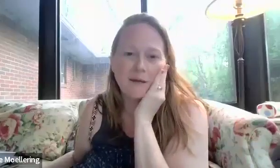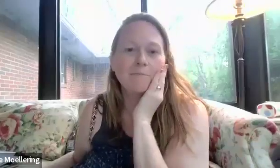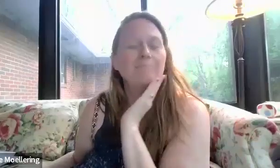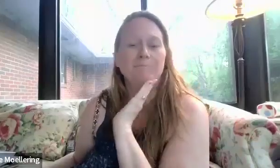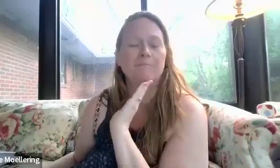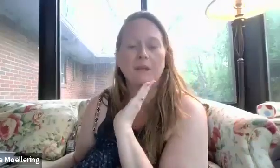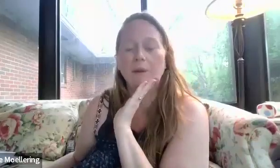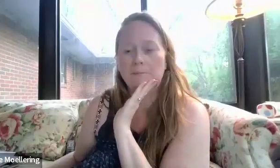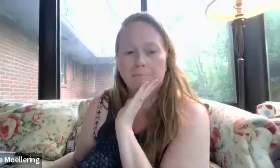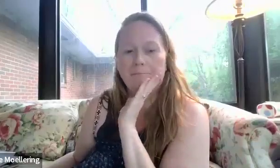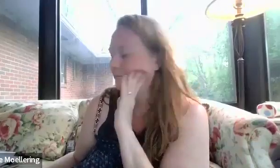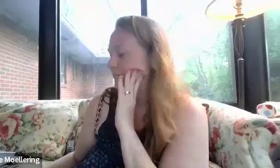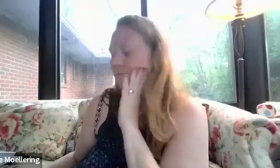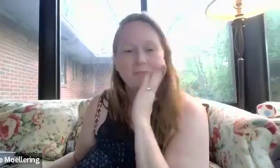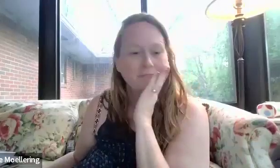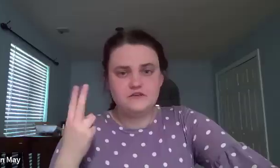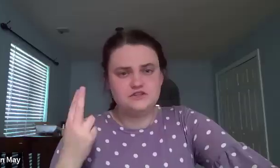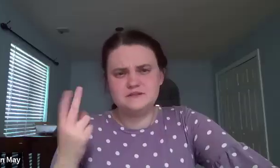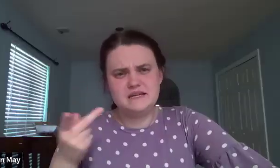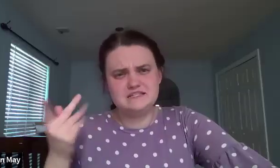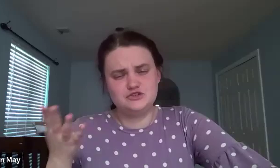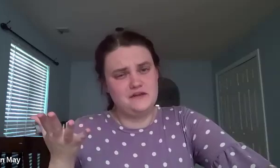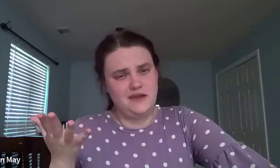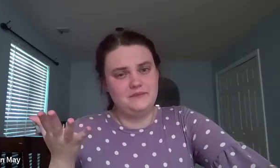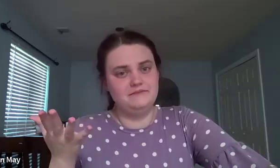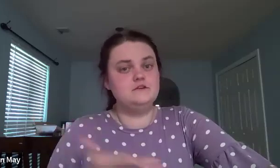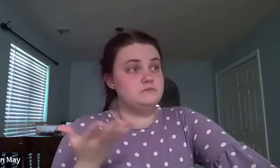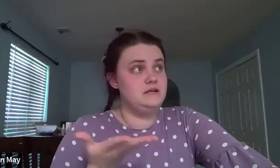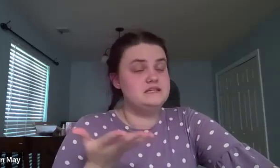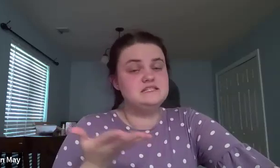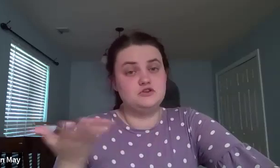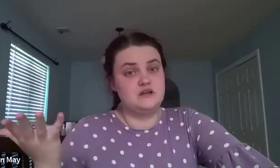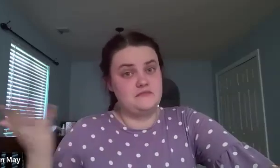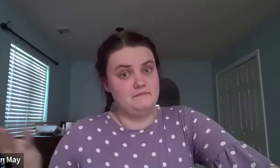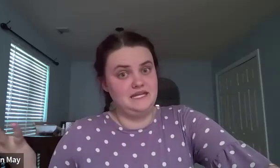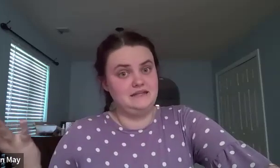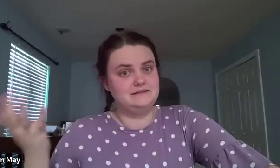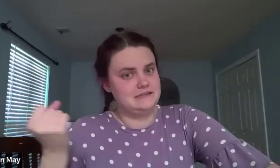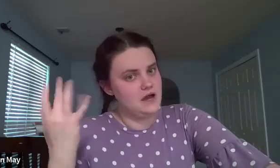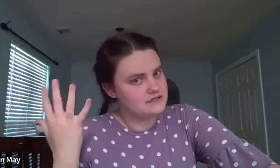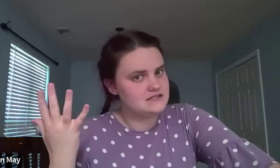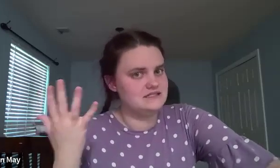Yeah. Okay. But yeah, I think those 2, because places, there's not there's many places, but there's not that many signs